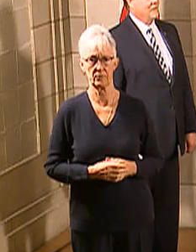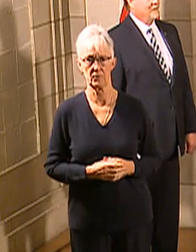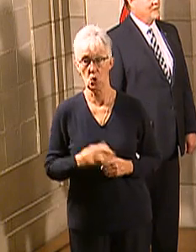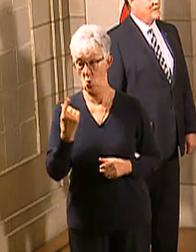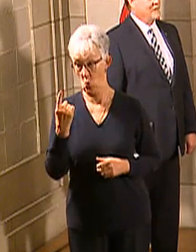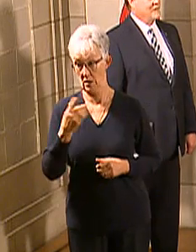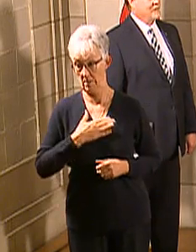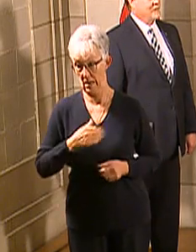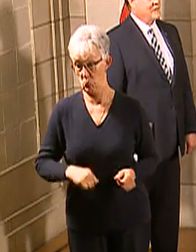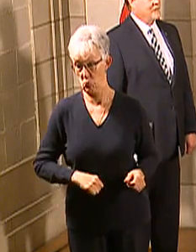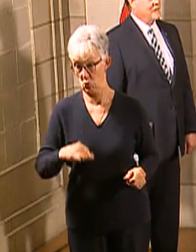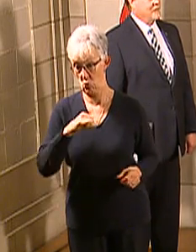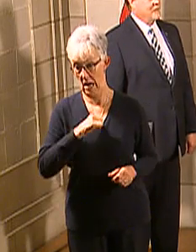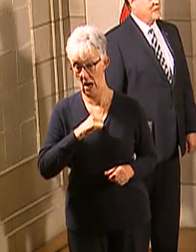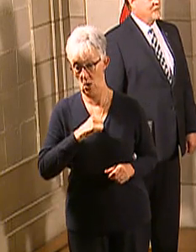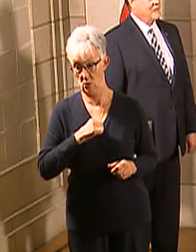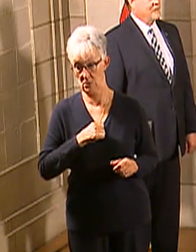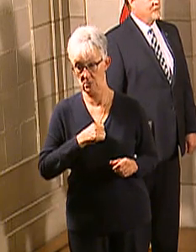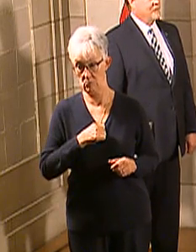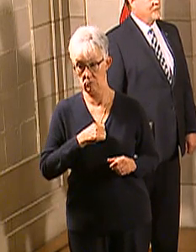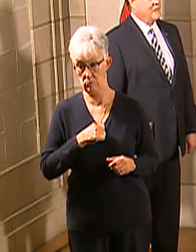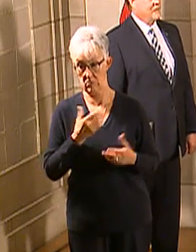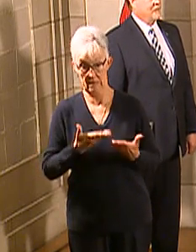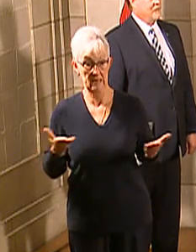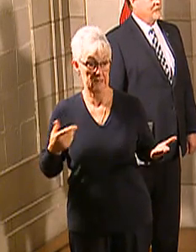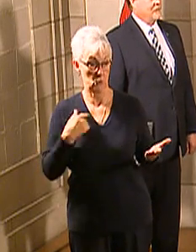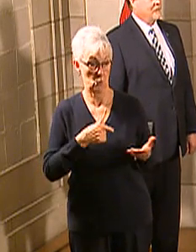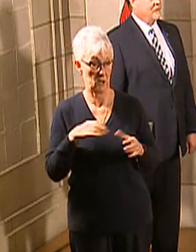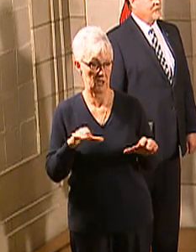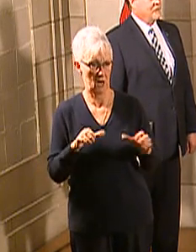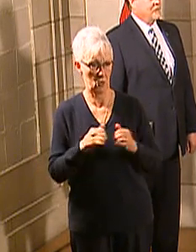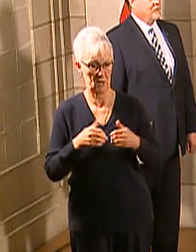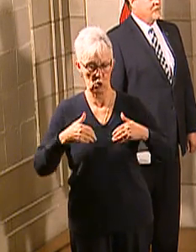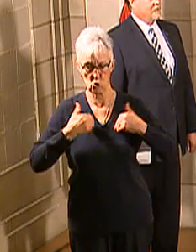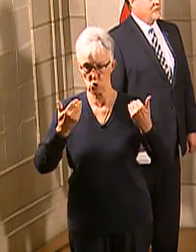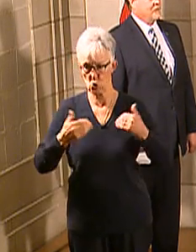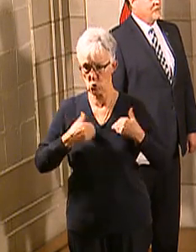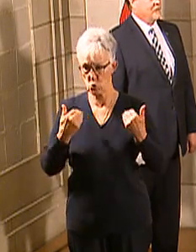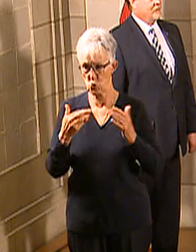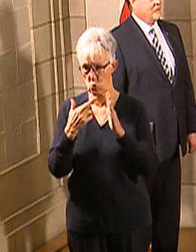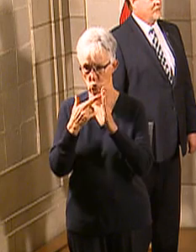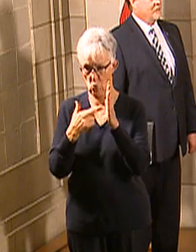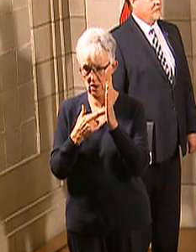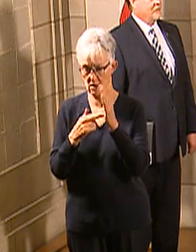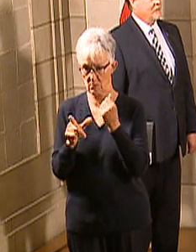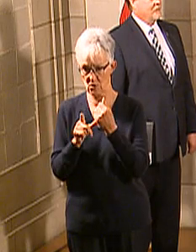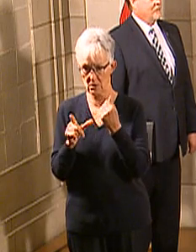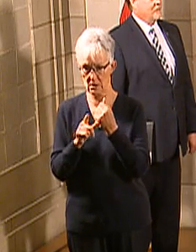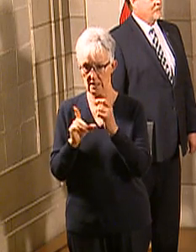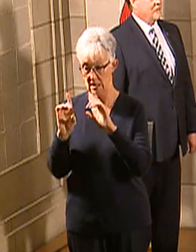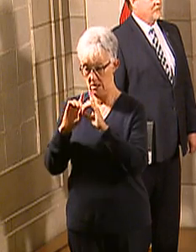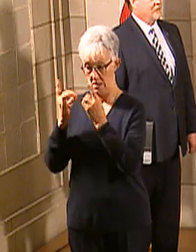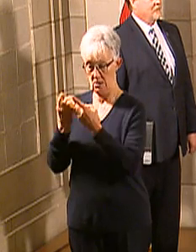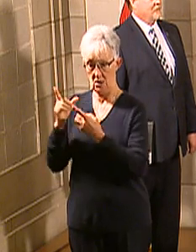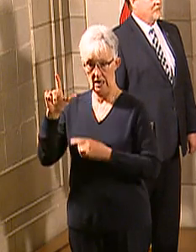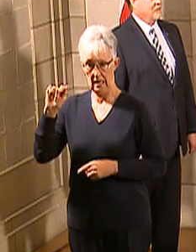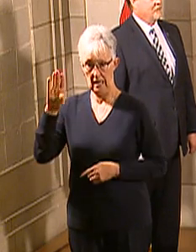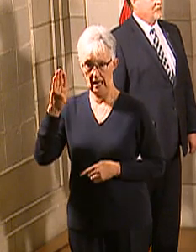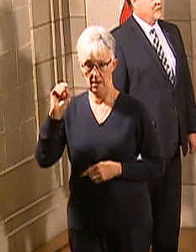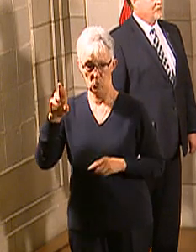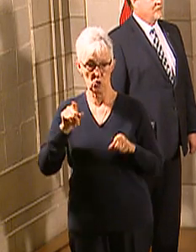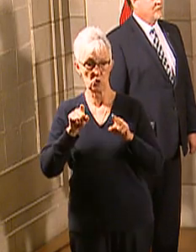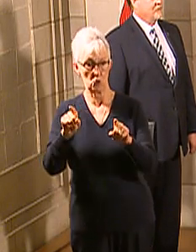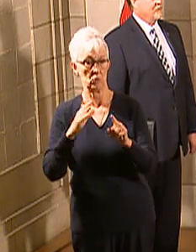projects that we've done, and that's the youth apprenticeships that we have done with the registered apprenticeships. The Department of Labor, during my tenure, during